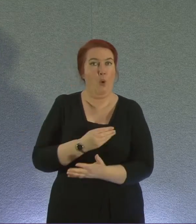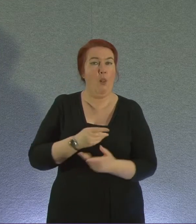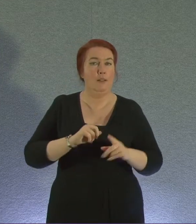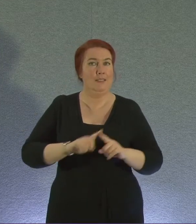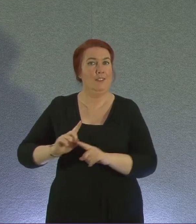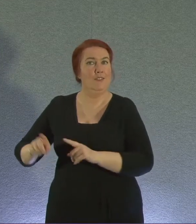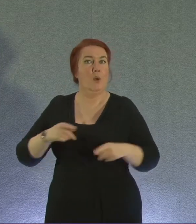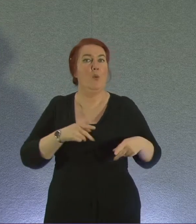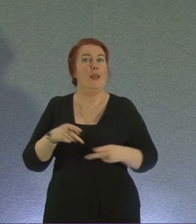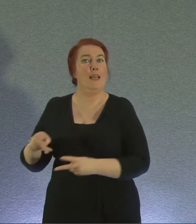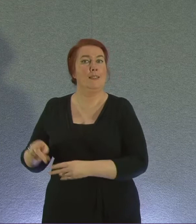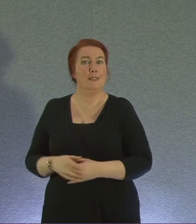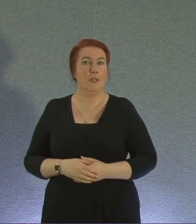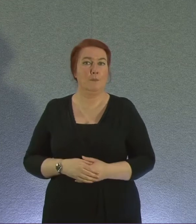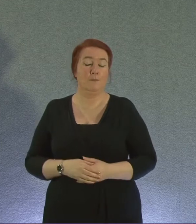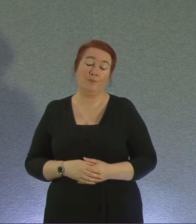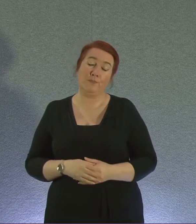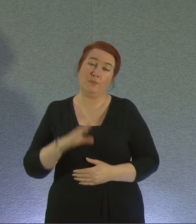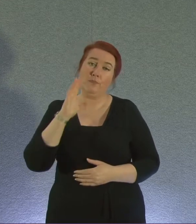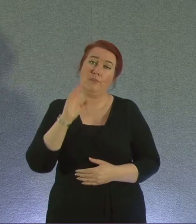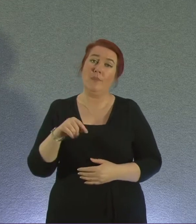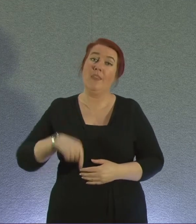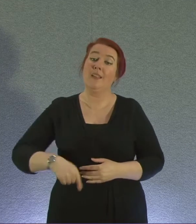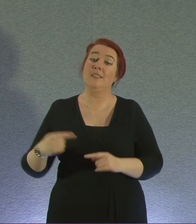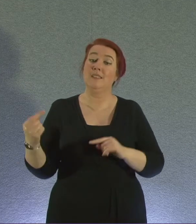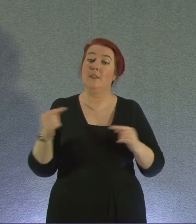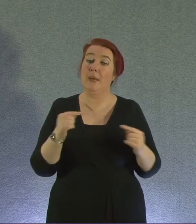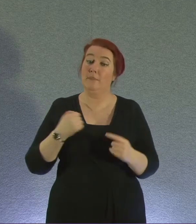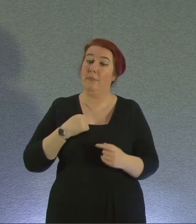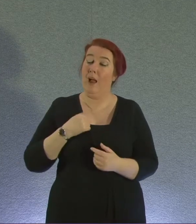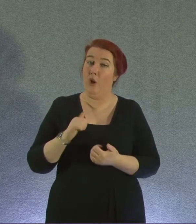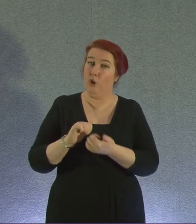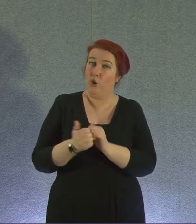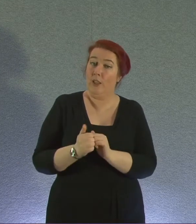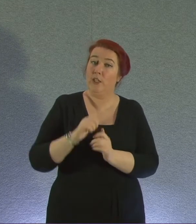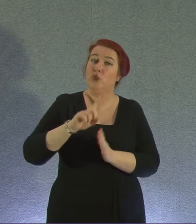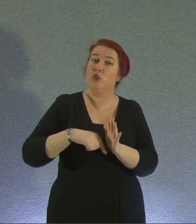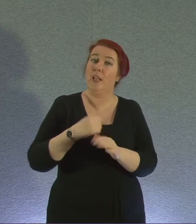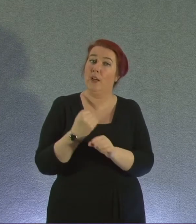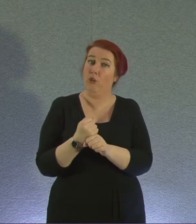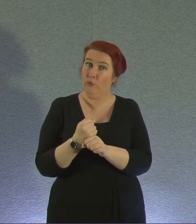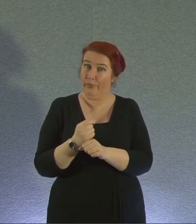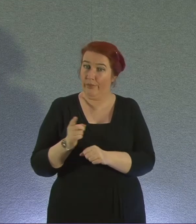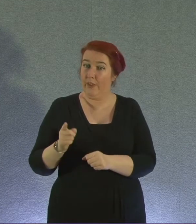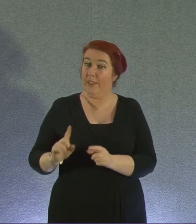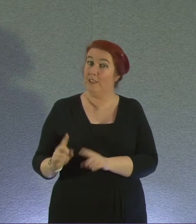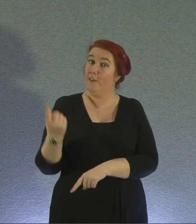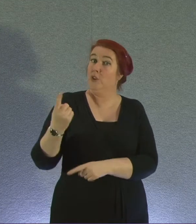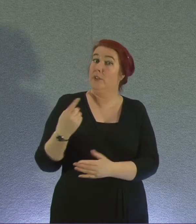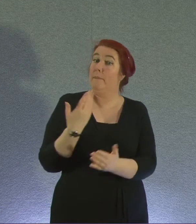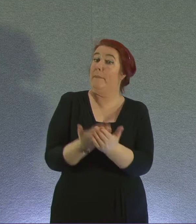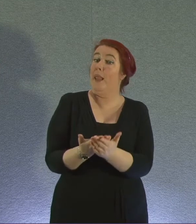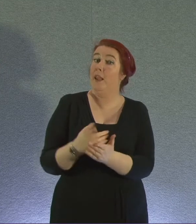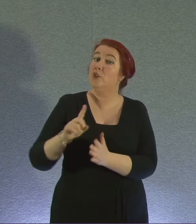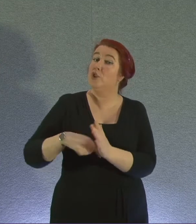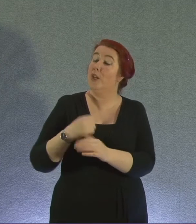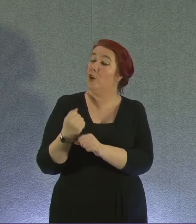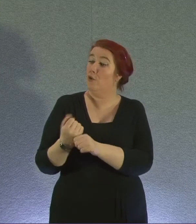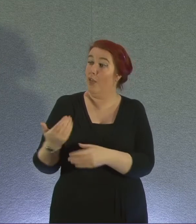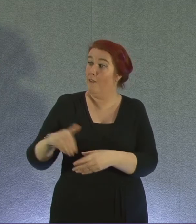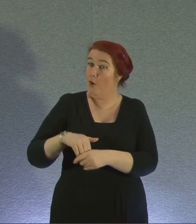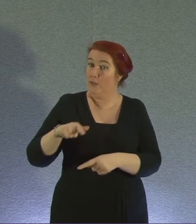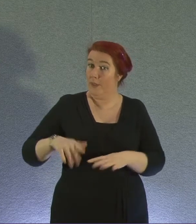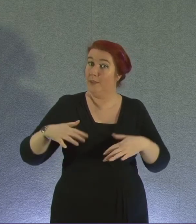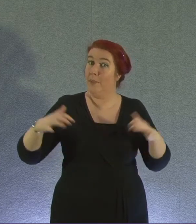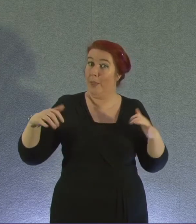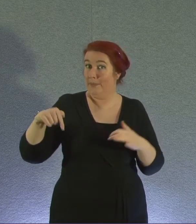Presiding Officer, at the start of this debate, my colleague Jenny Gilruth, and I want to reflect that this is the first bill that Jenny Gilruth has been involved in this chamber. There